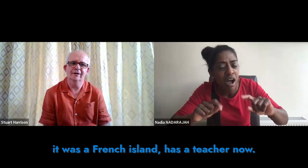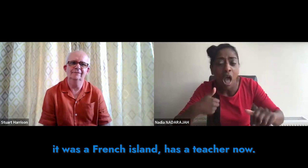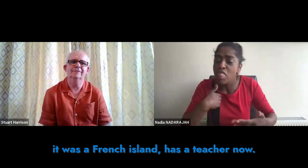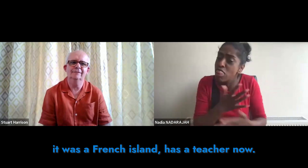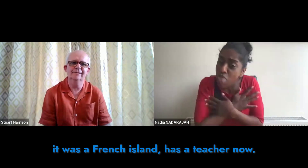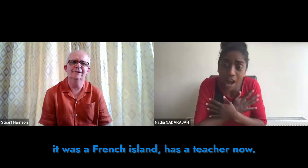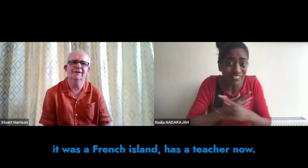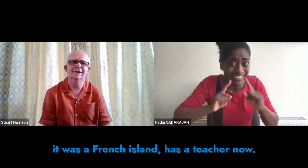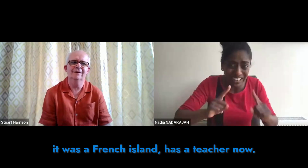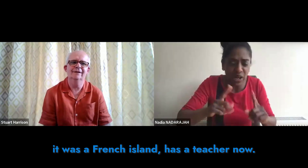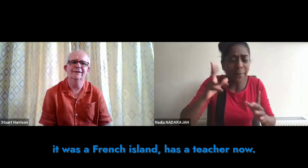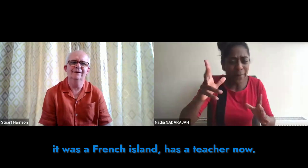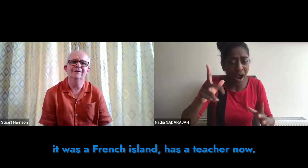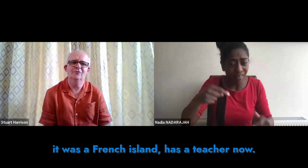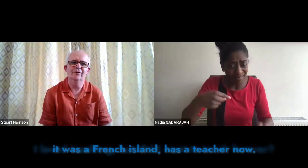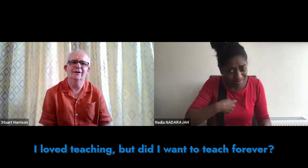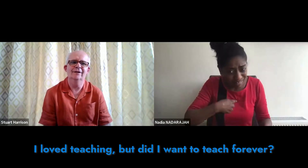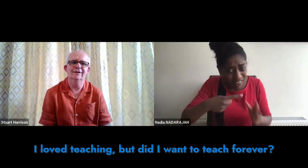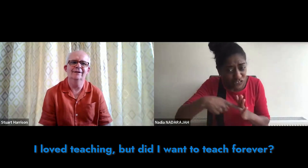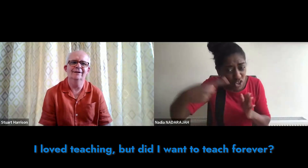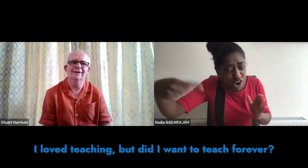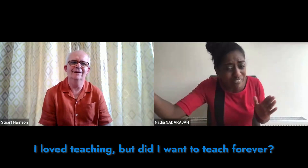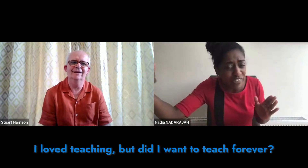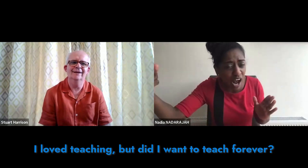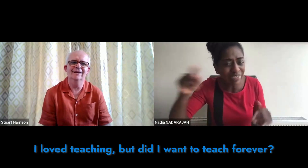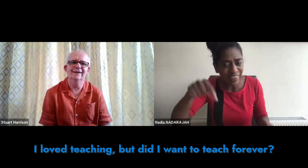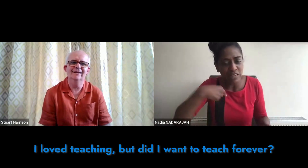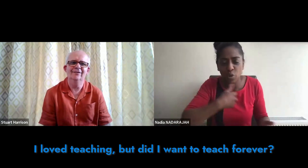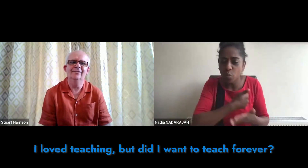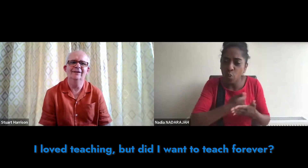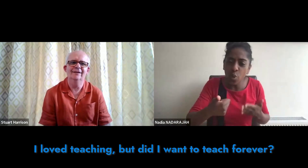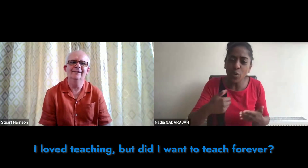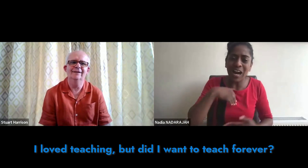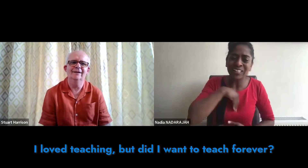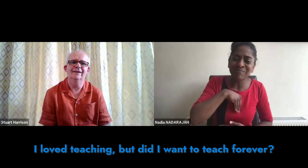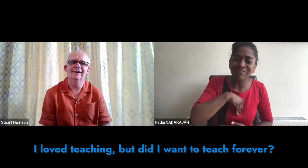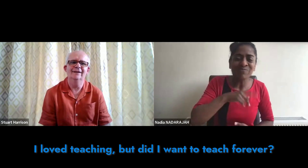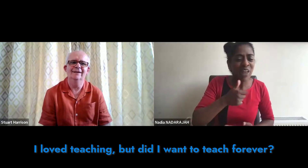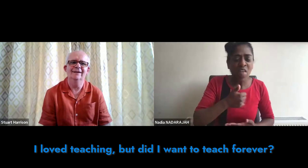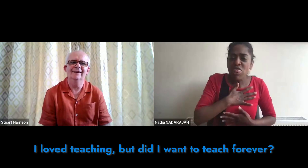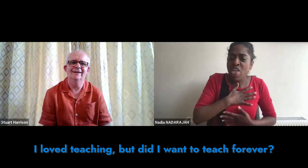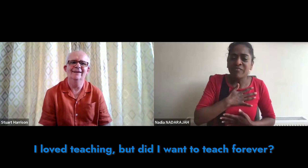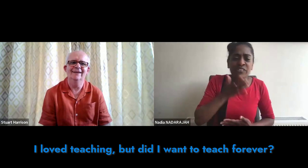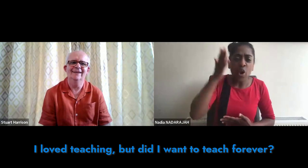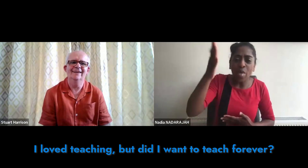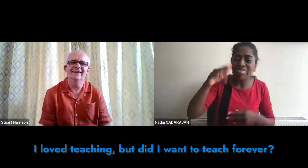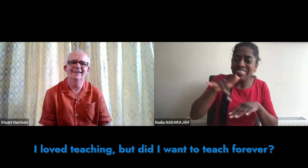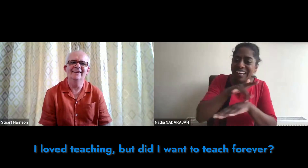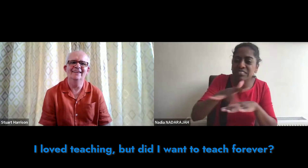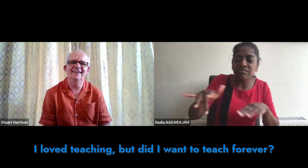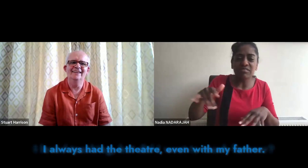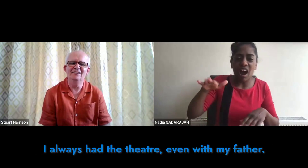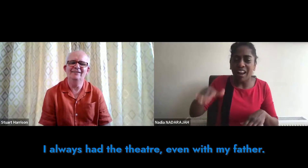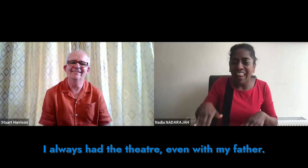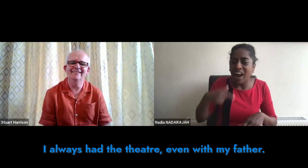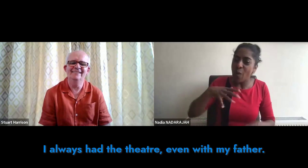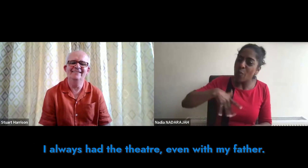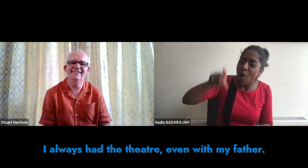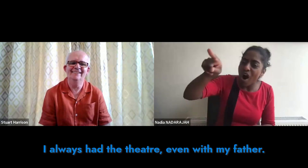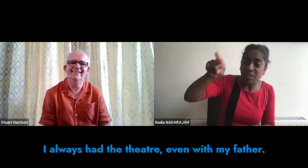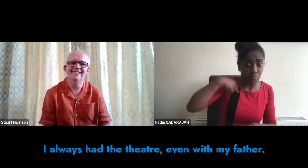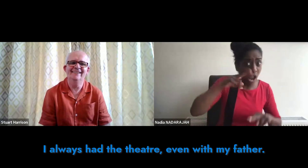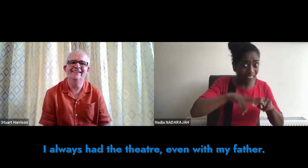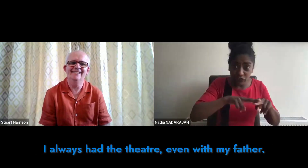French island, has a teacher. Now, I loved teaching, but did I want to teach forever?